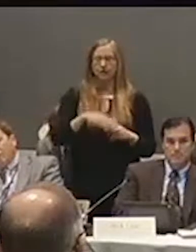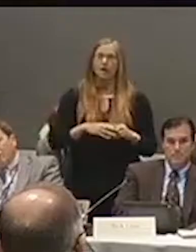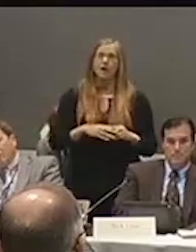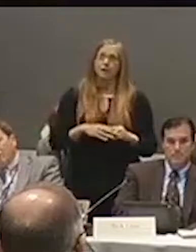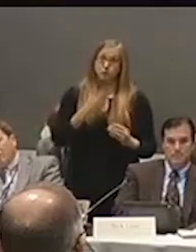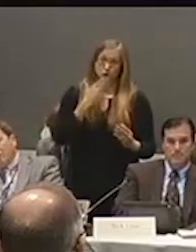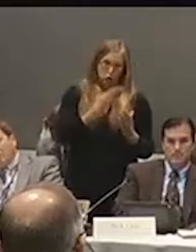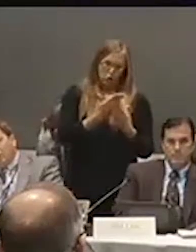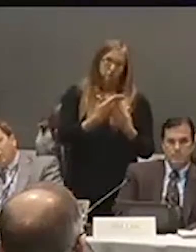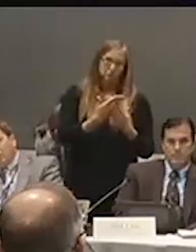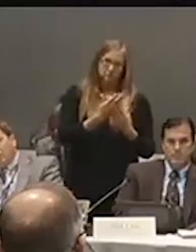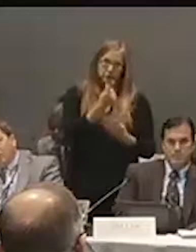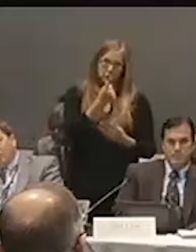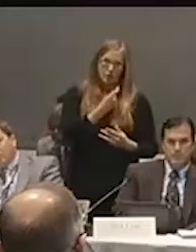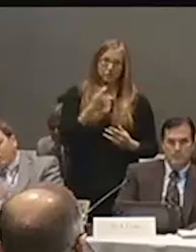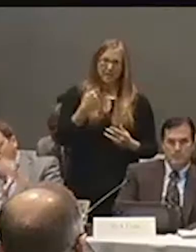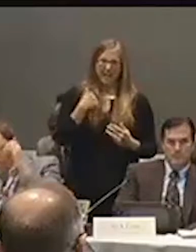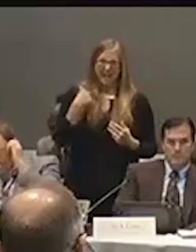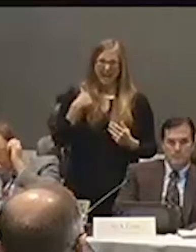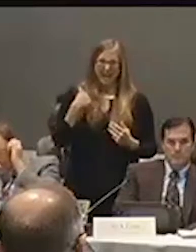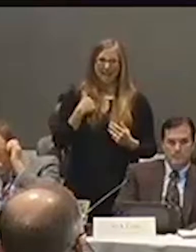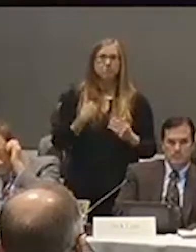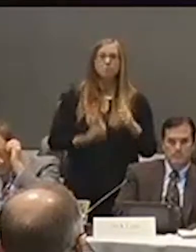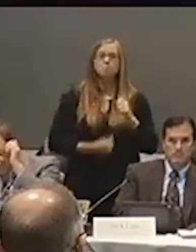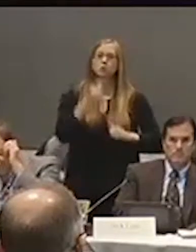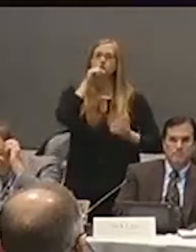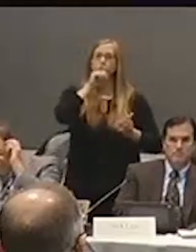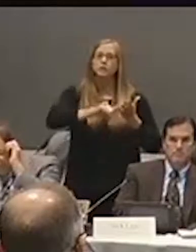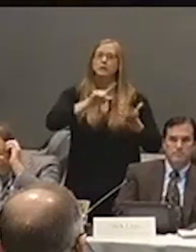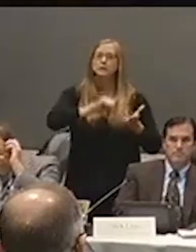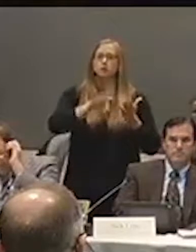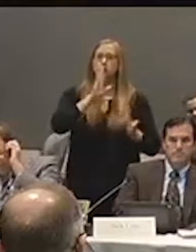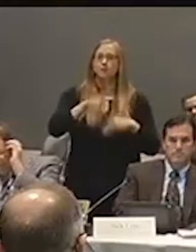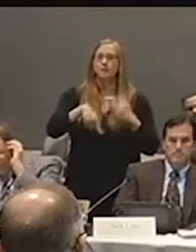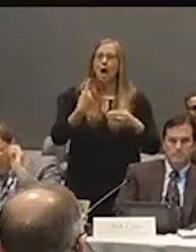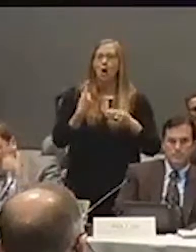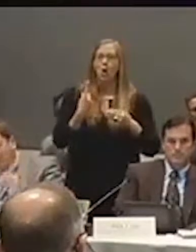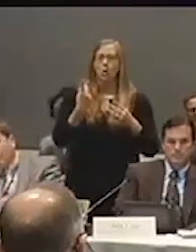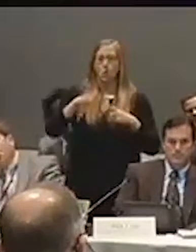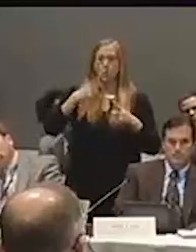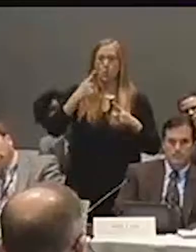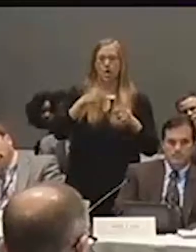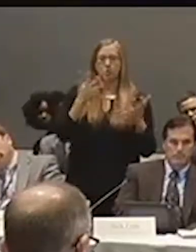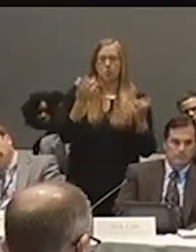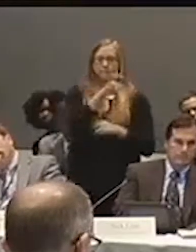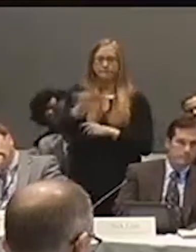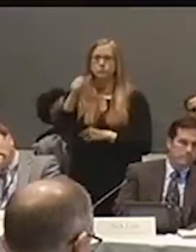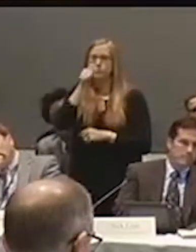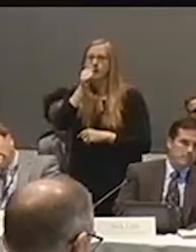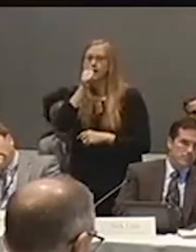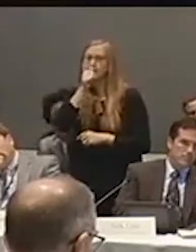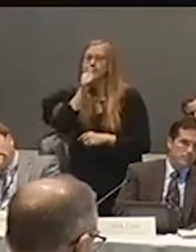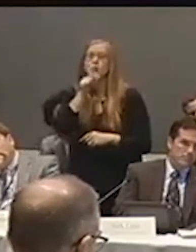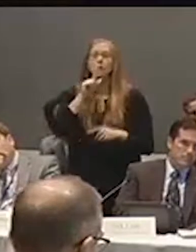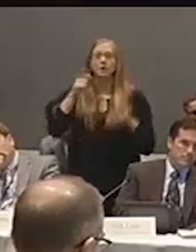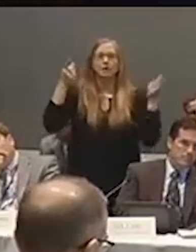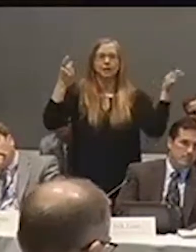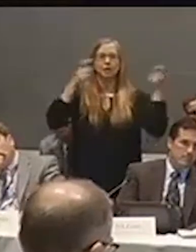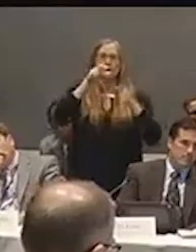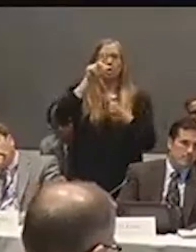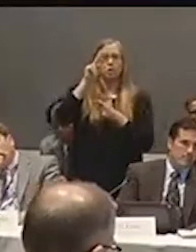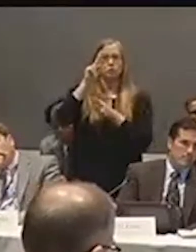spent a fair amount of my research on the issue of privatization, because a lot of the regulatory paradigm is aimed toward privately